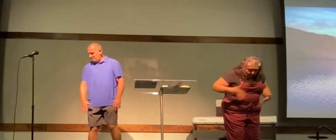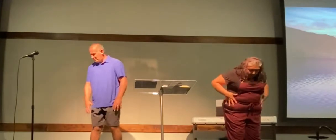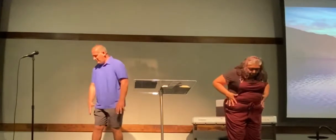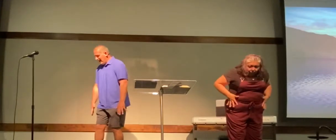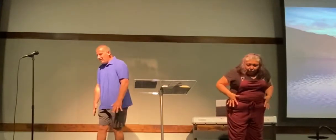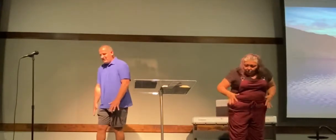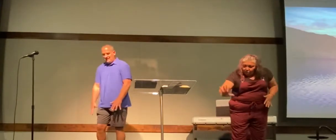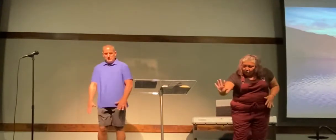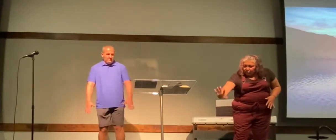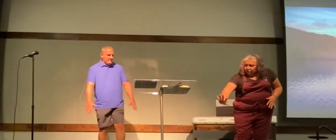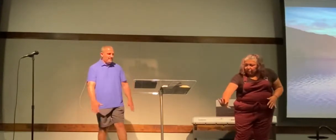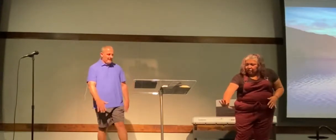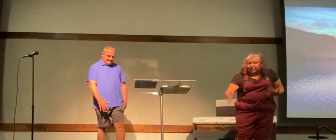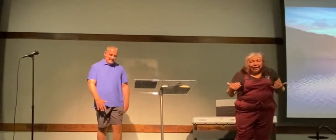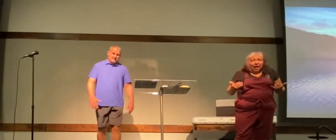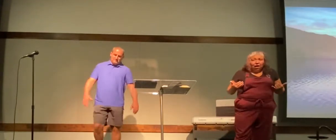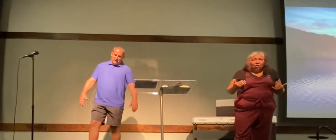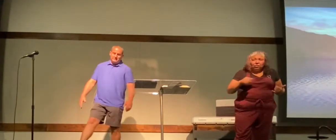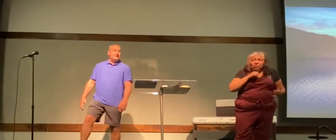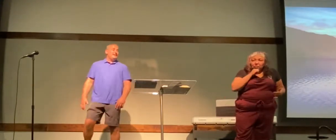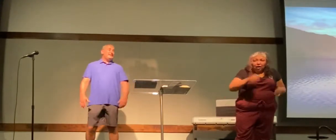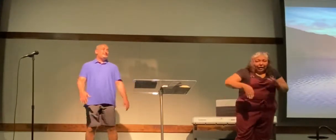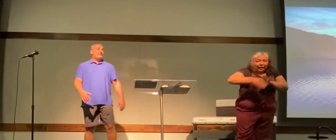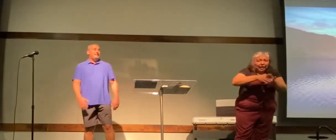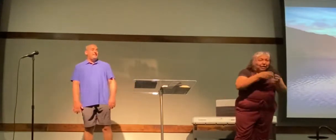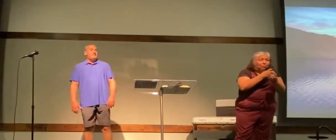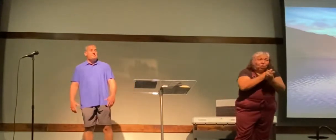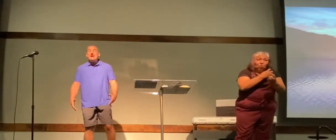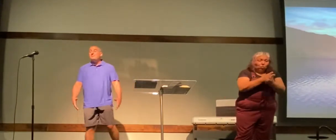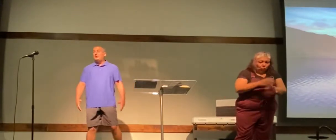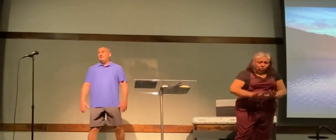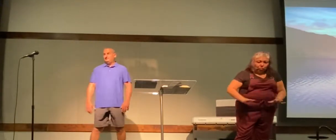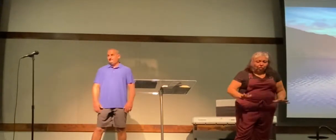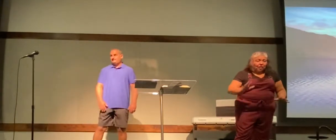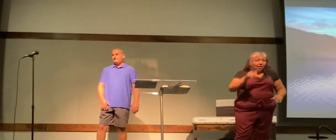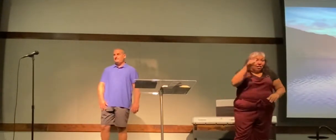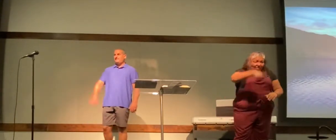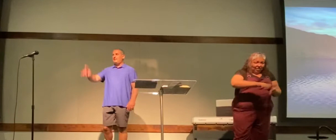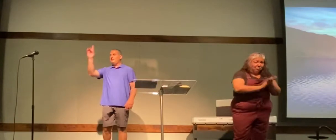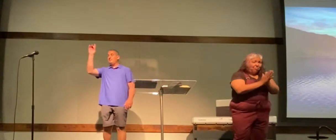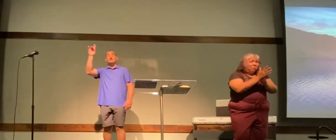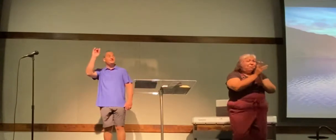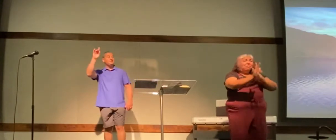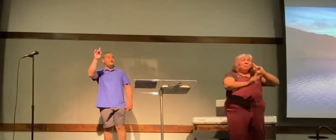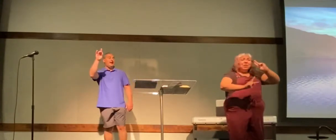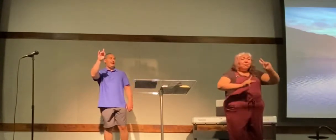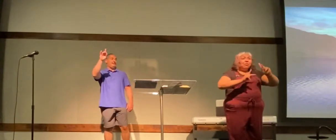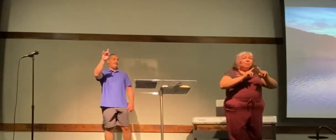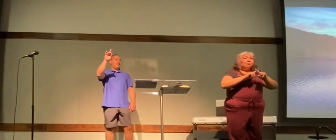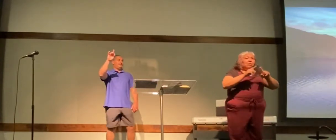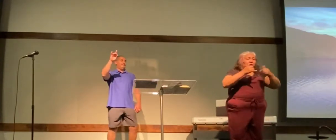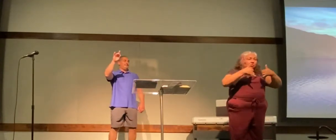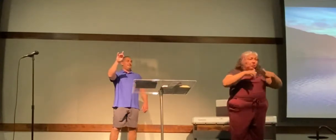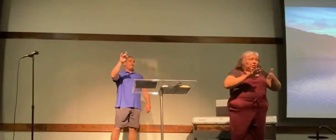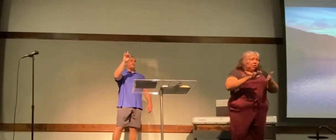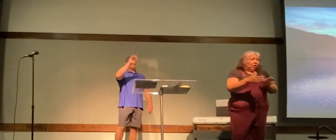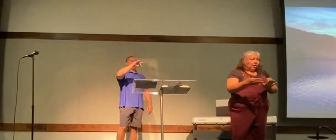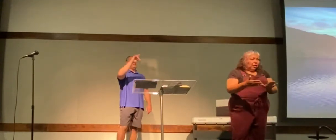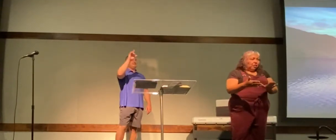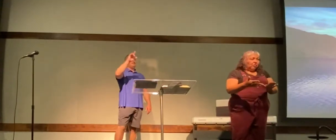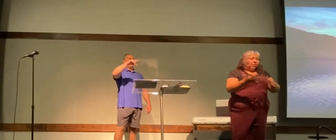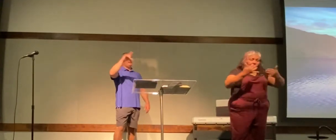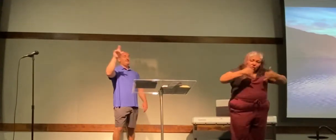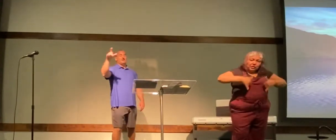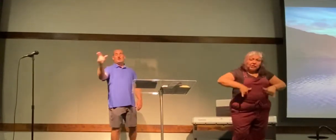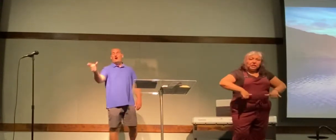And you're not moving, you're not kicking bones. These are people. But they're still dead. They're still